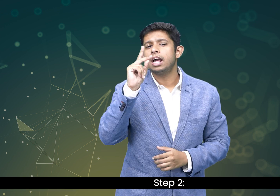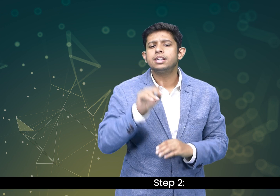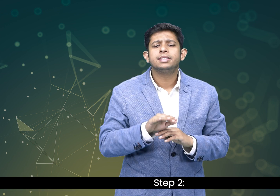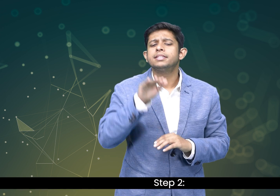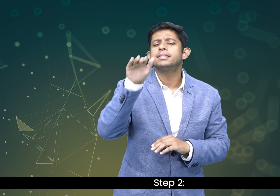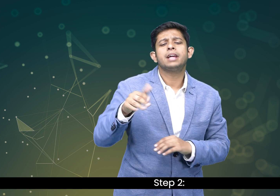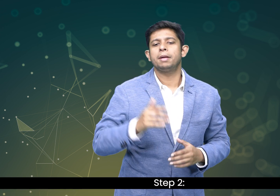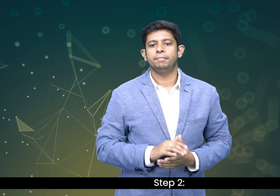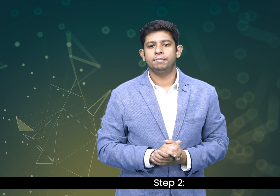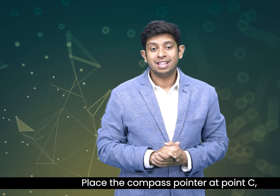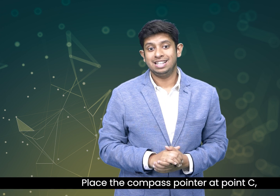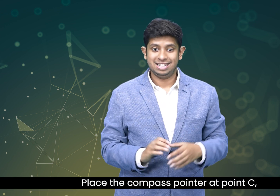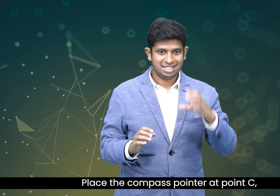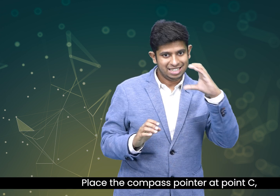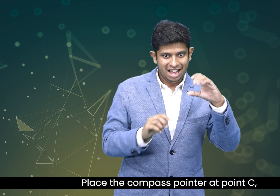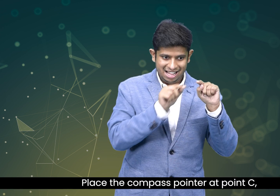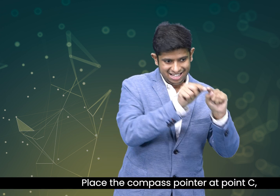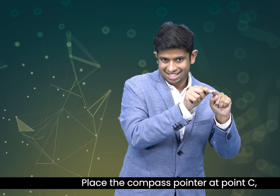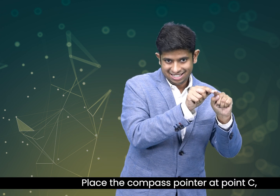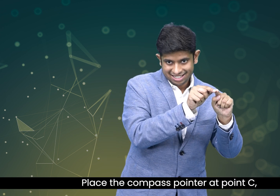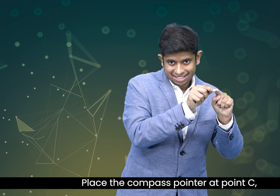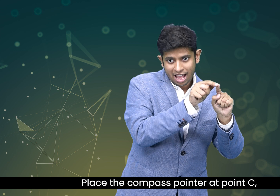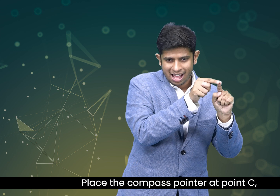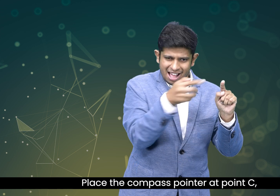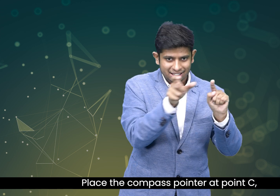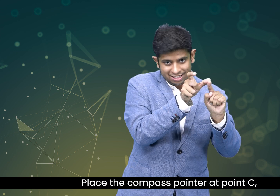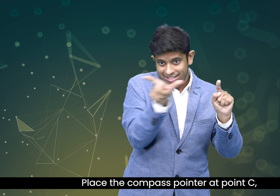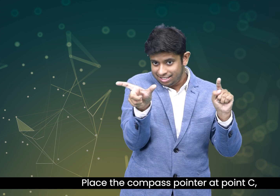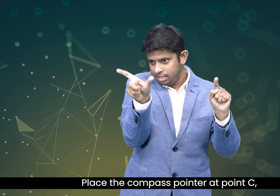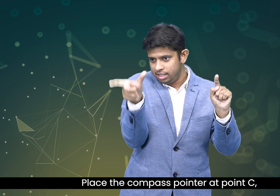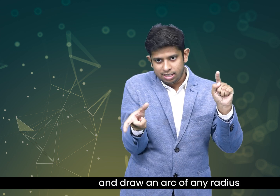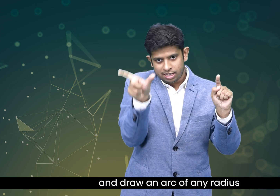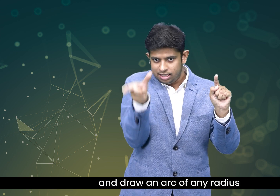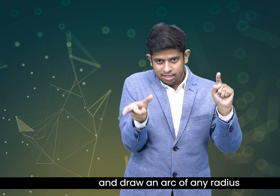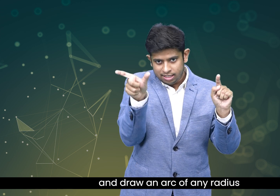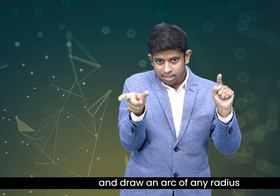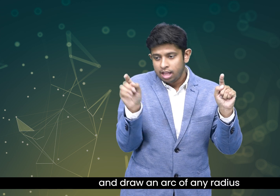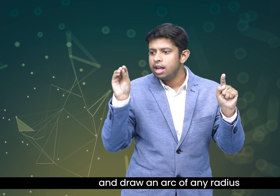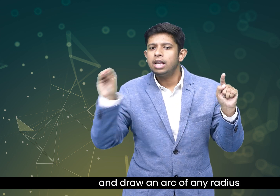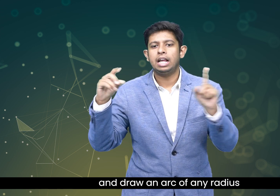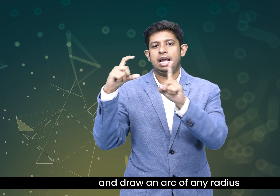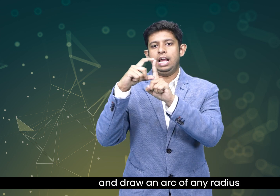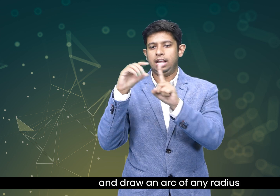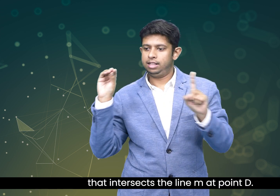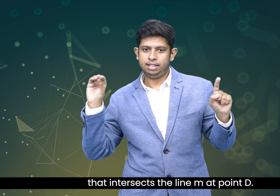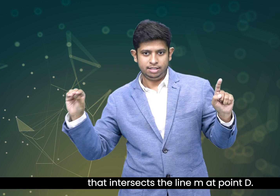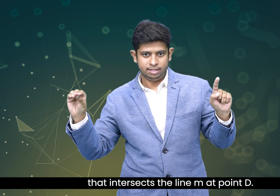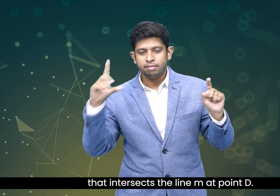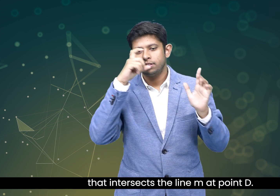Step 2. Place the compass pointer at point C and draw an arc of any radius that intersects the